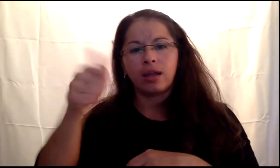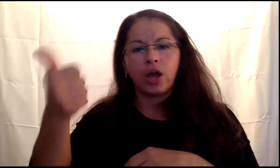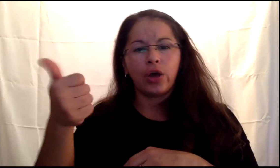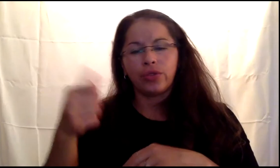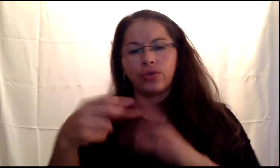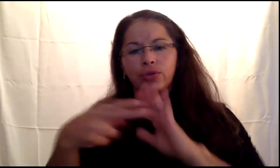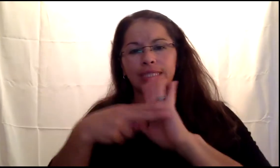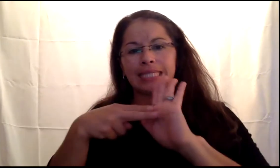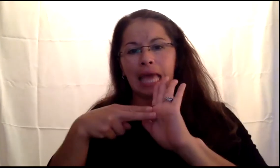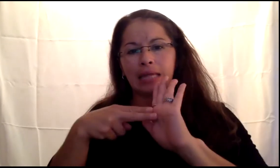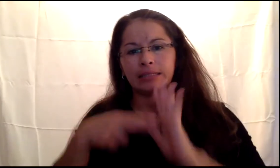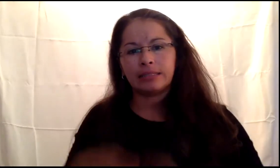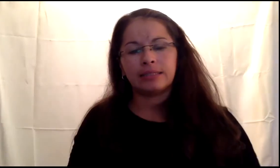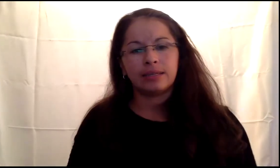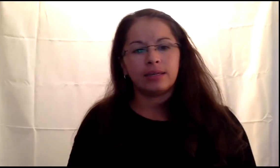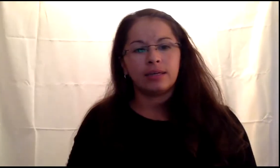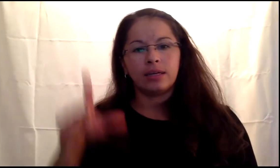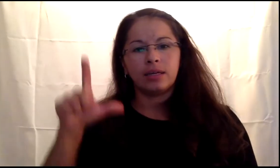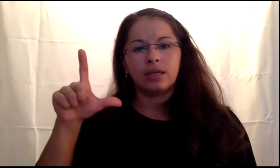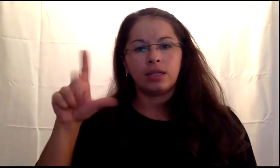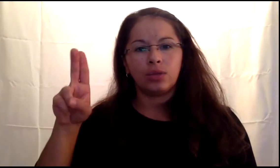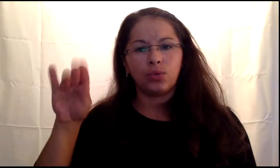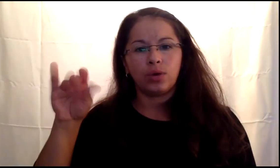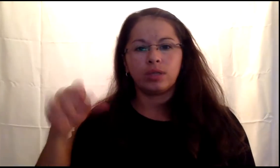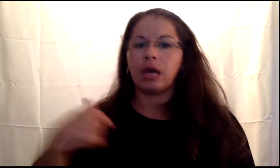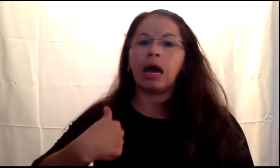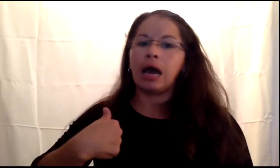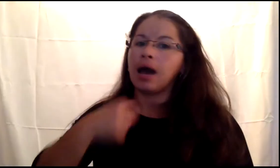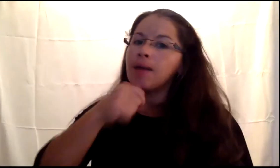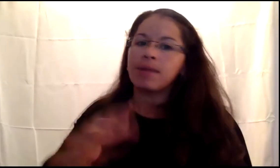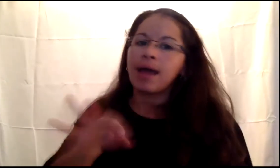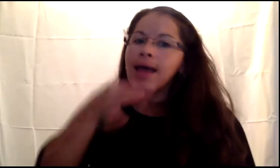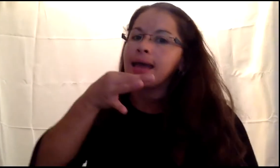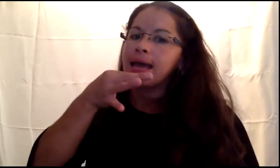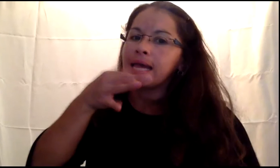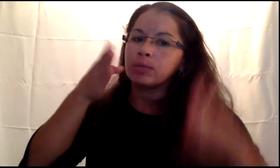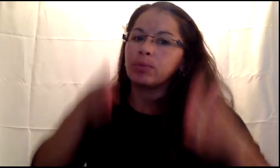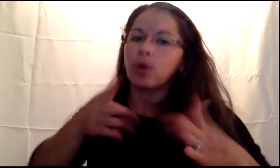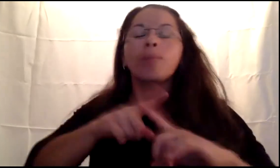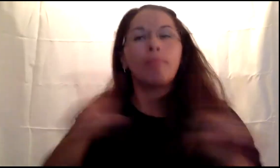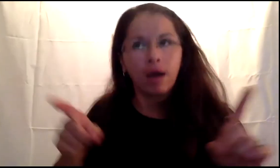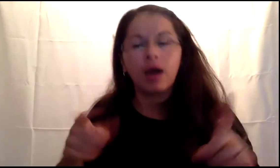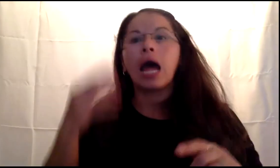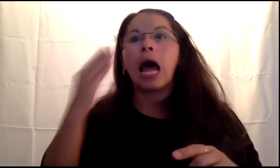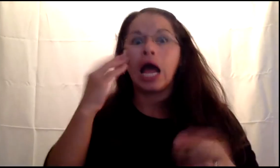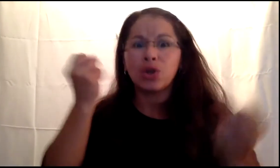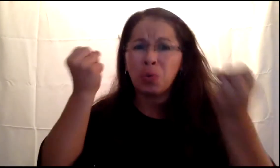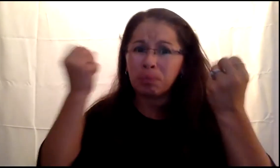I don't know. I don't consider myself an expert, but I know that when we were talking about the subject, I know that there's a lot of questions right now about people saying, what